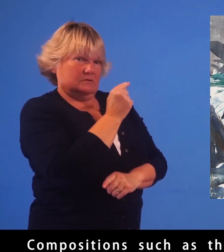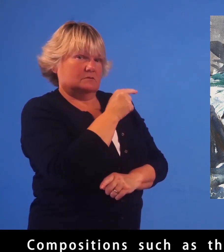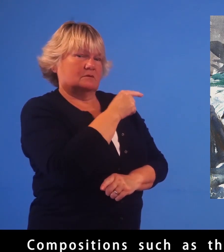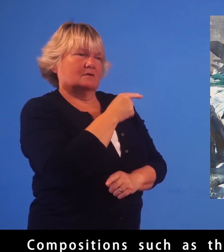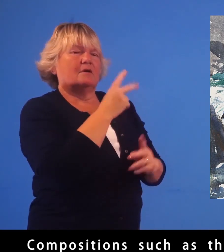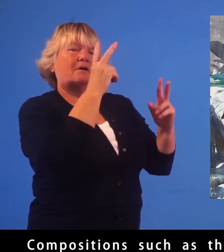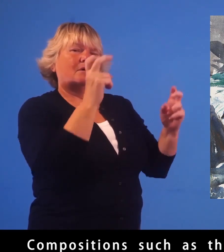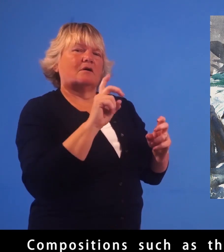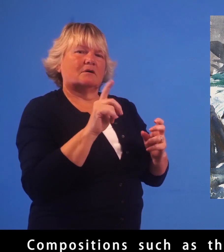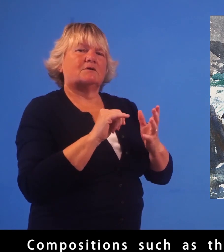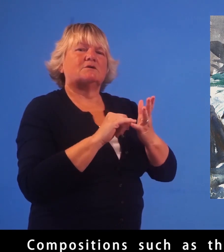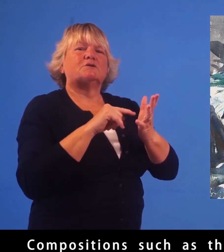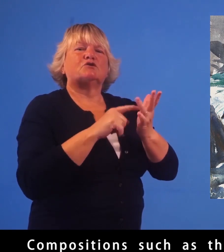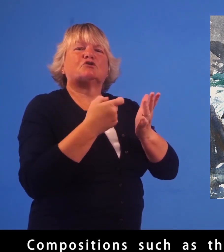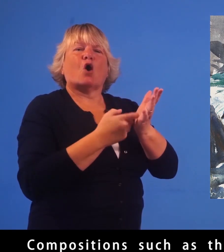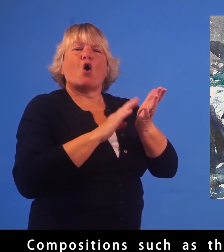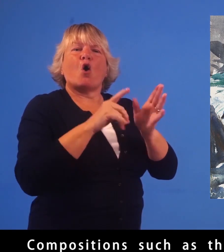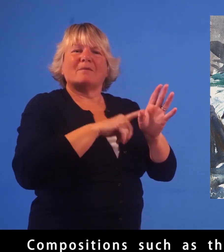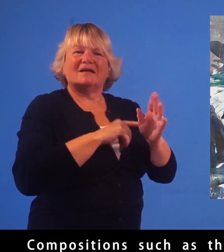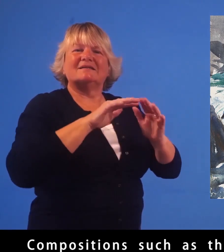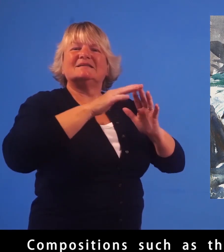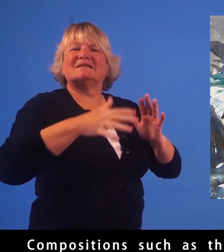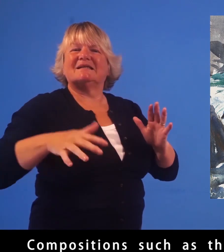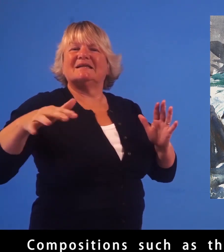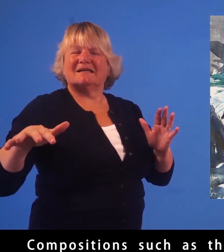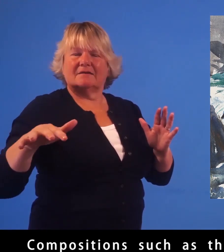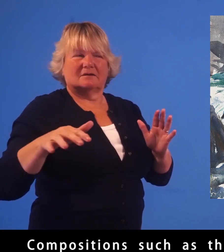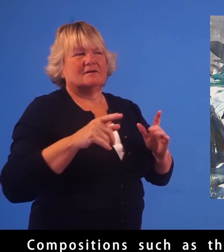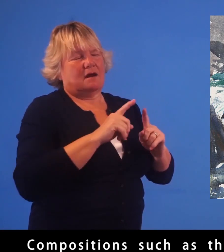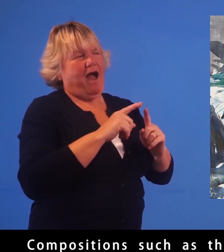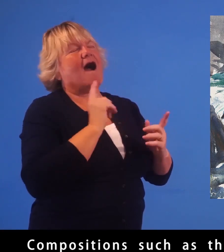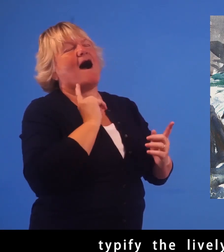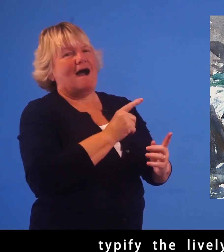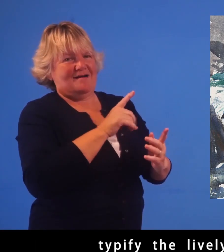Compositions such as this one, entitled Stormy Sea,